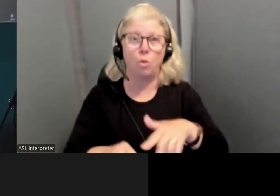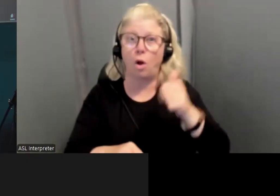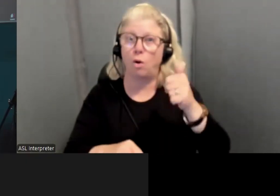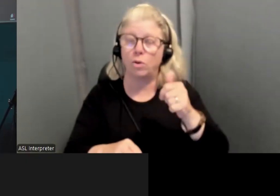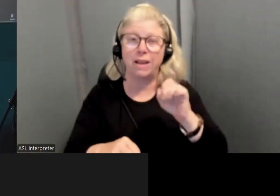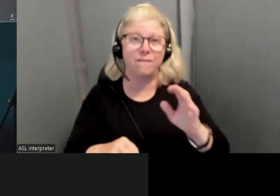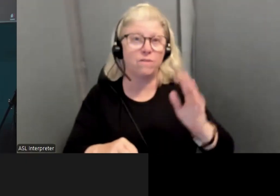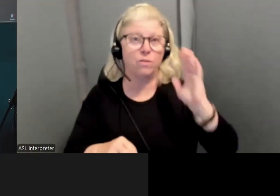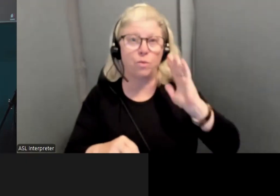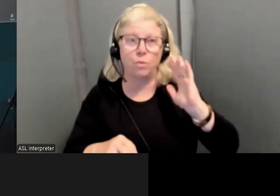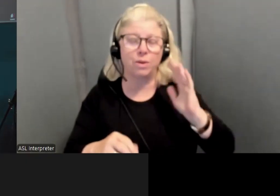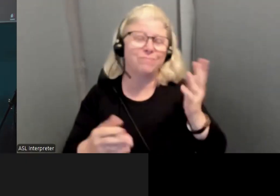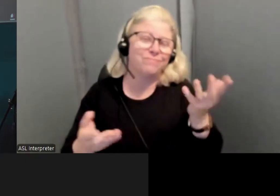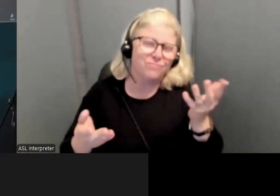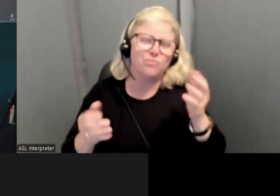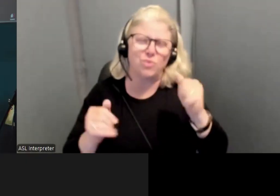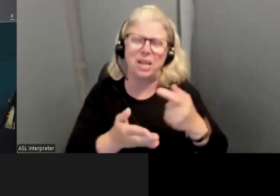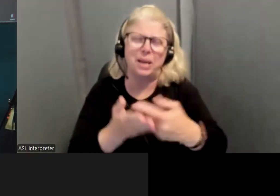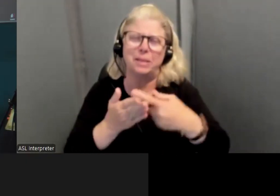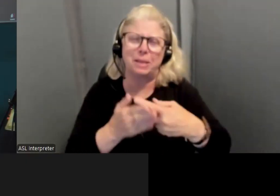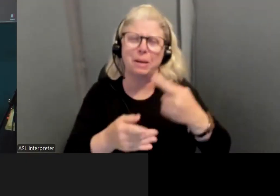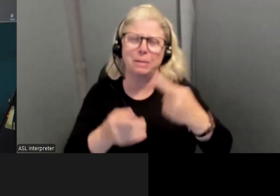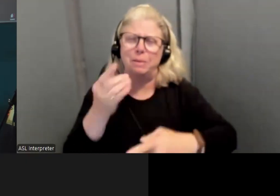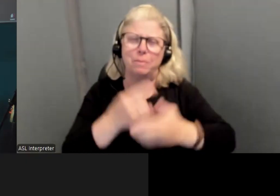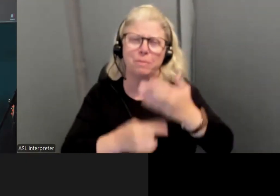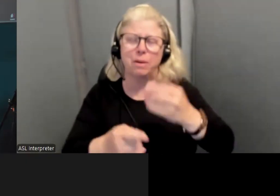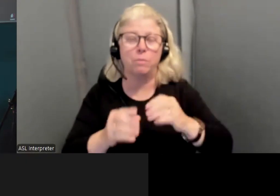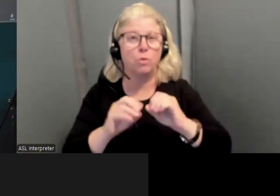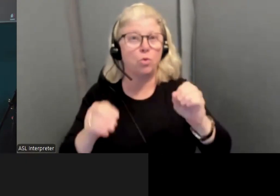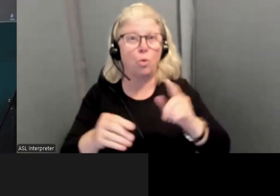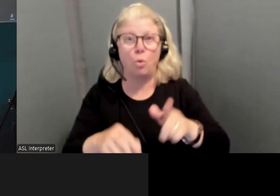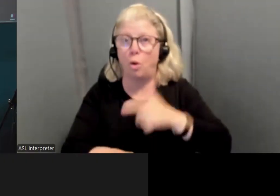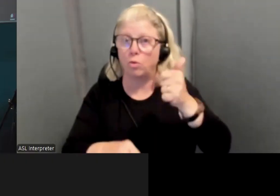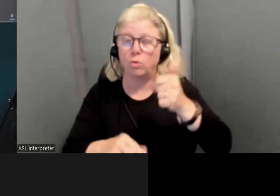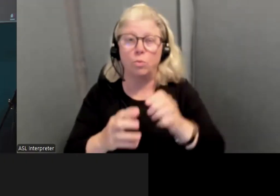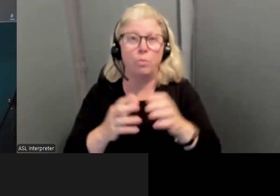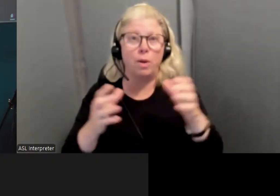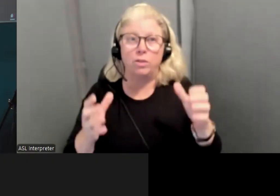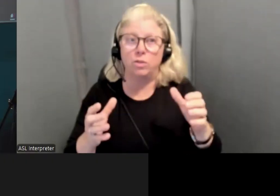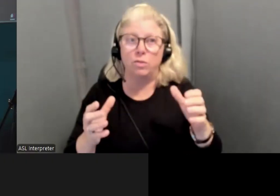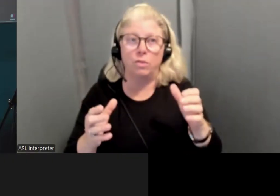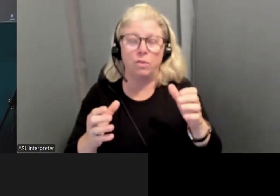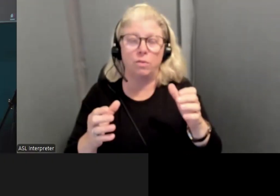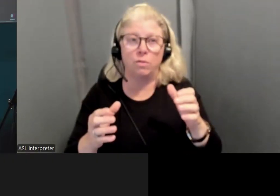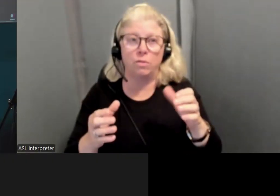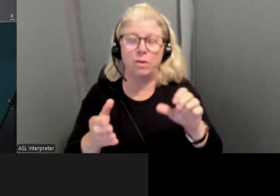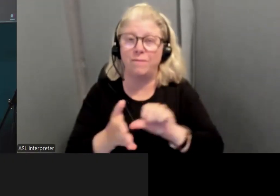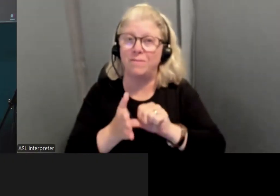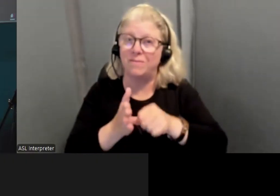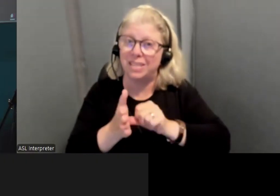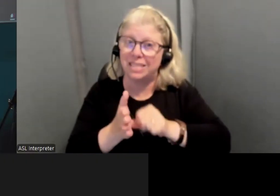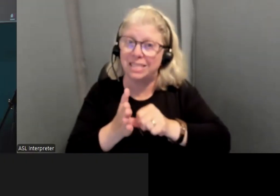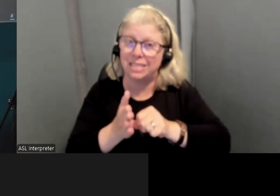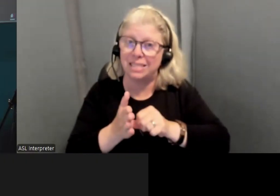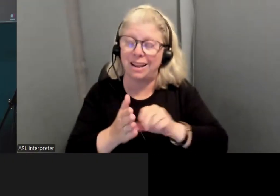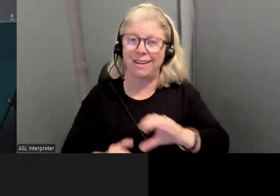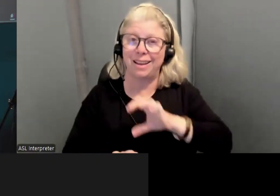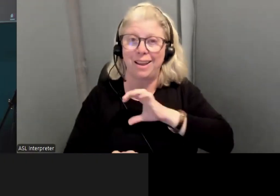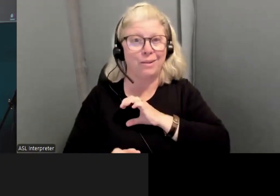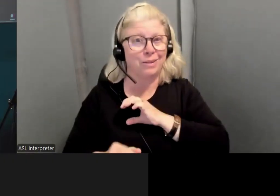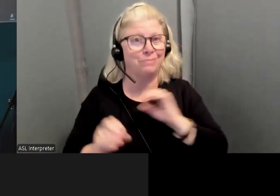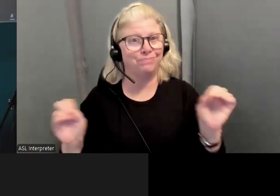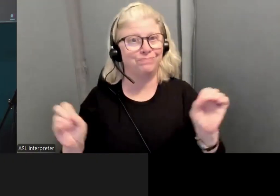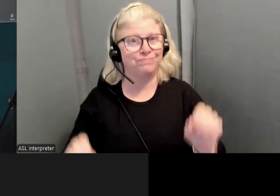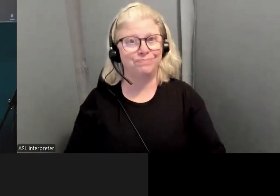there ever was, I mean, we can have that discussion, but there certainly is no longer much of a emphasis on character,